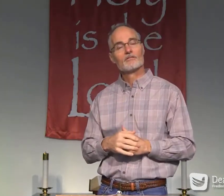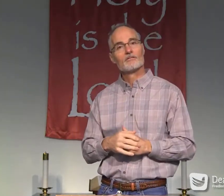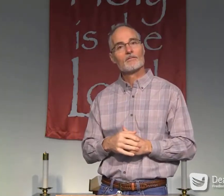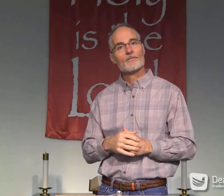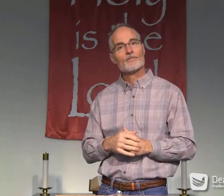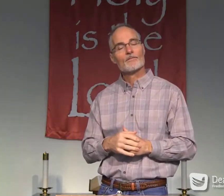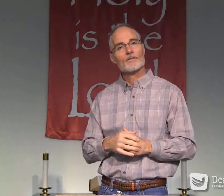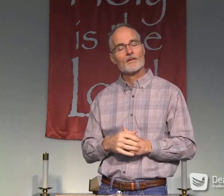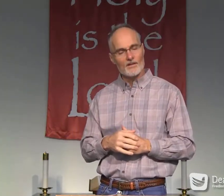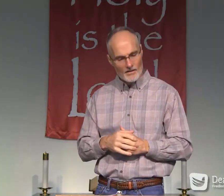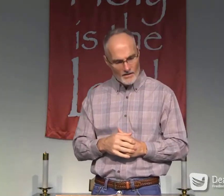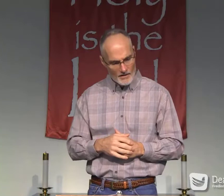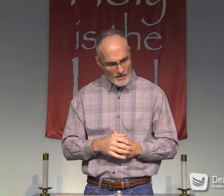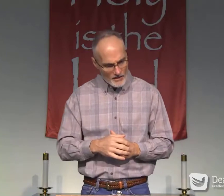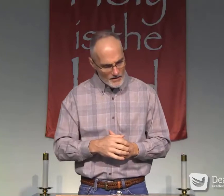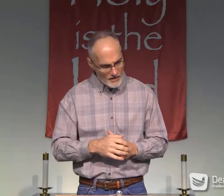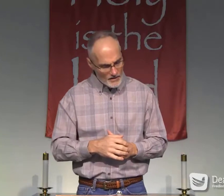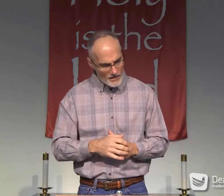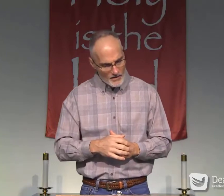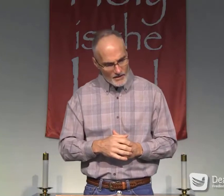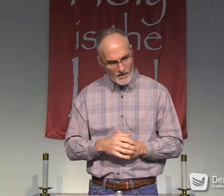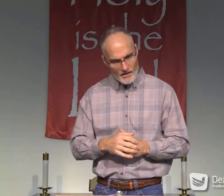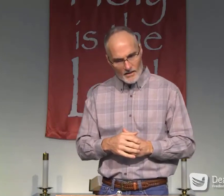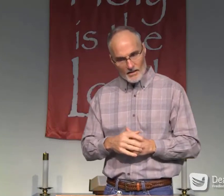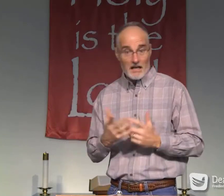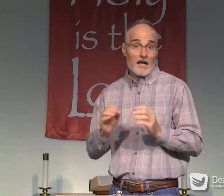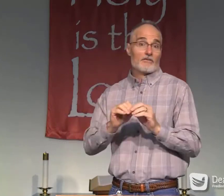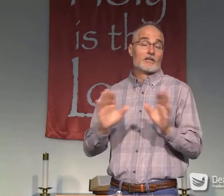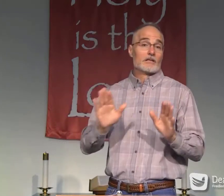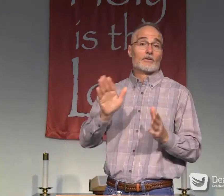But ironically, she died of starvation.